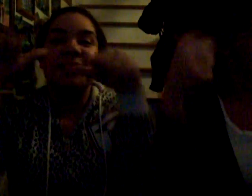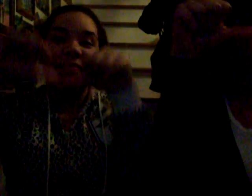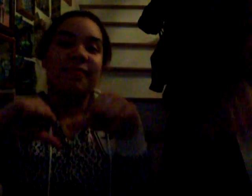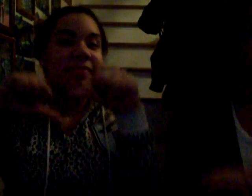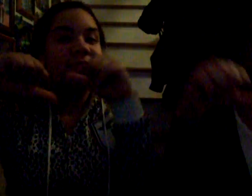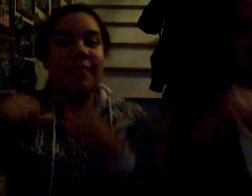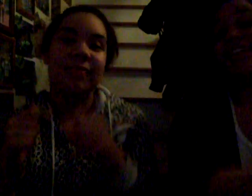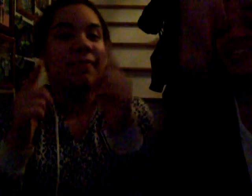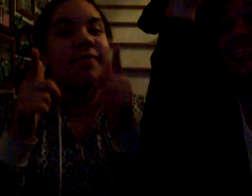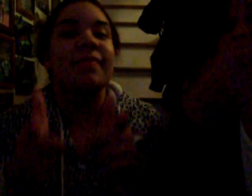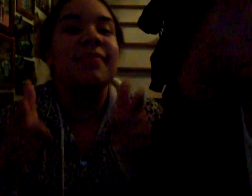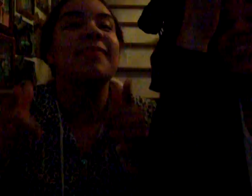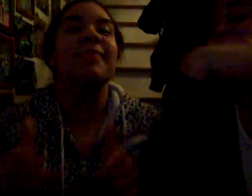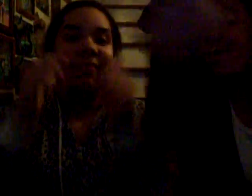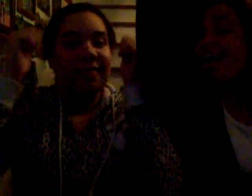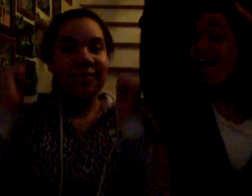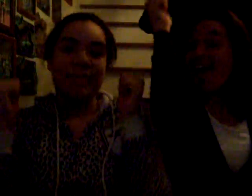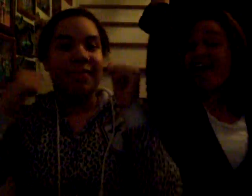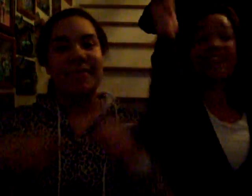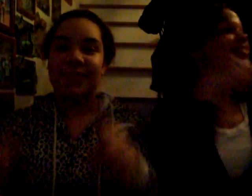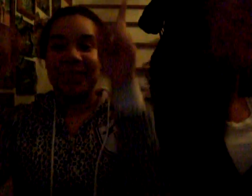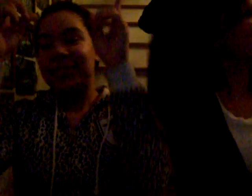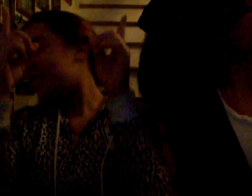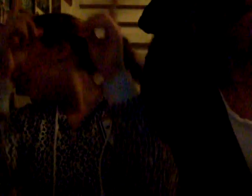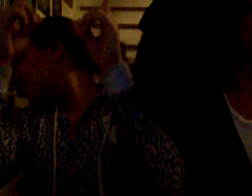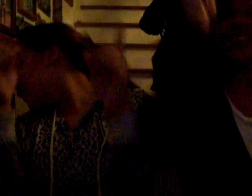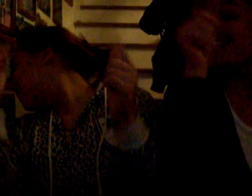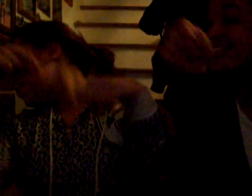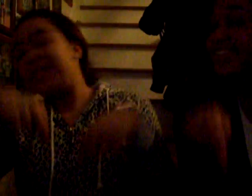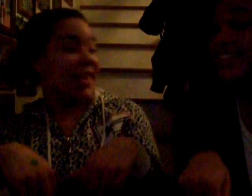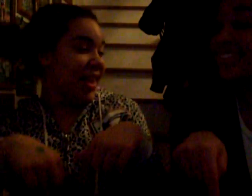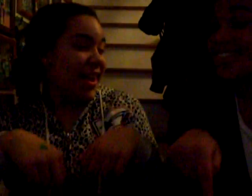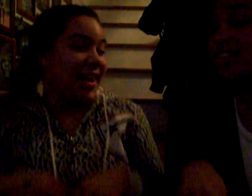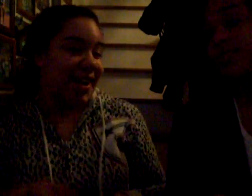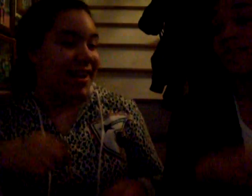you're no You're in then you're out You're up then you're down